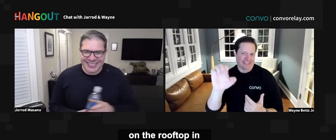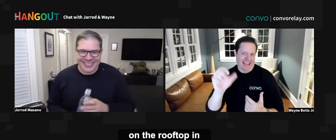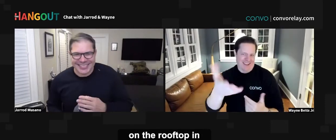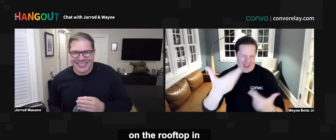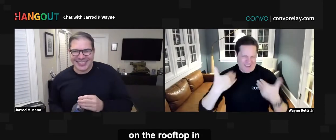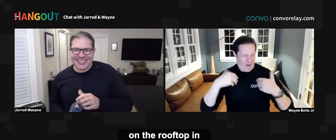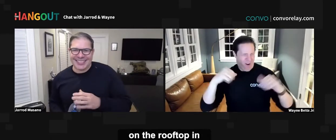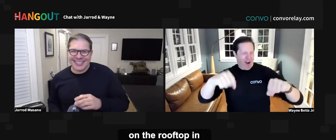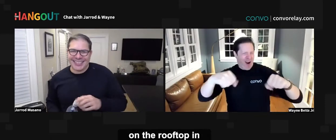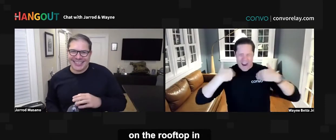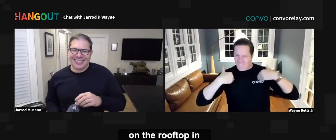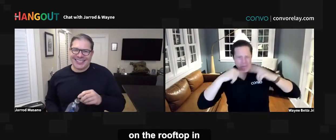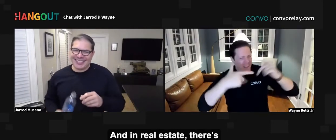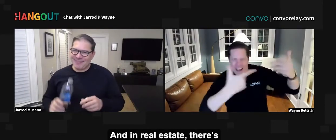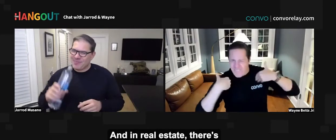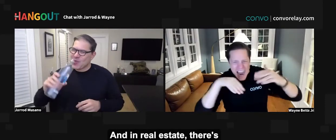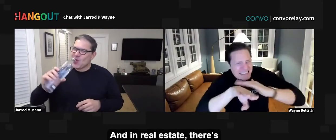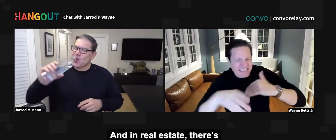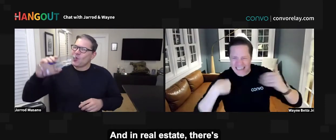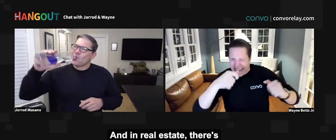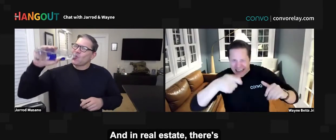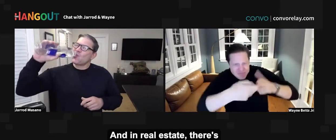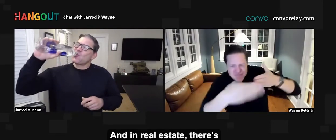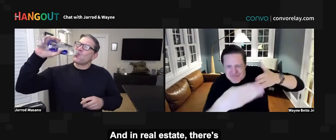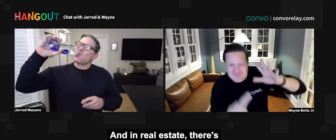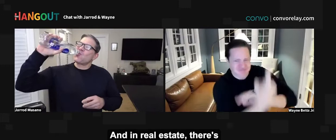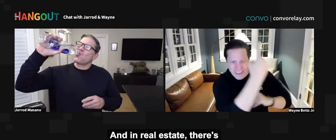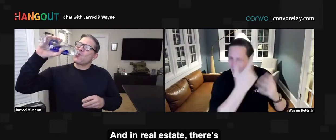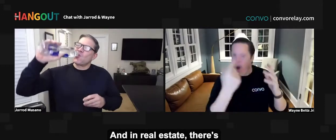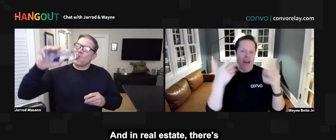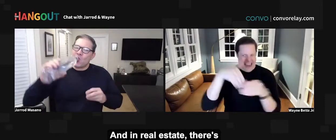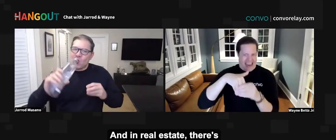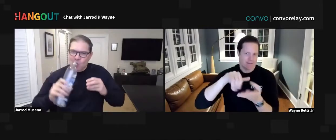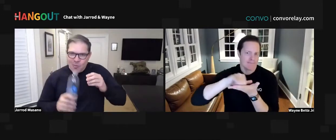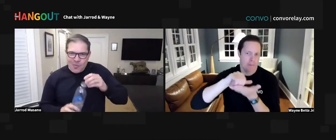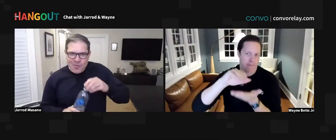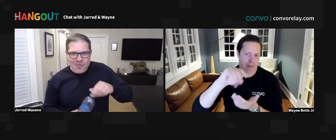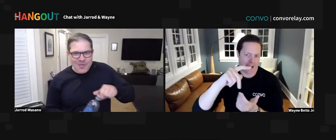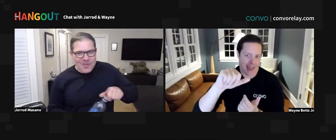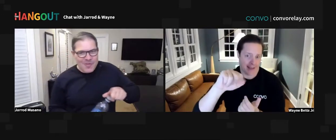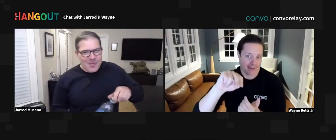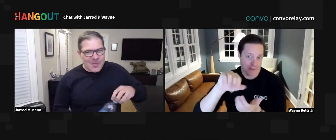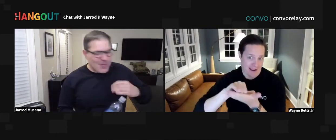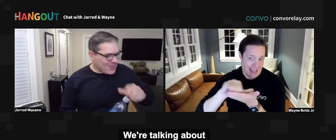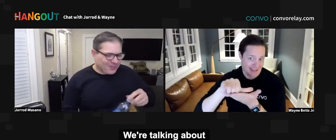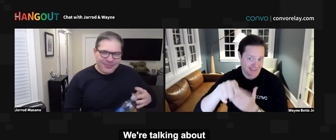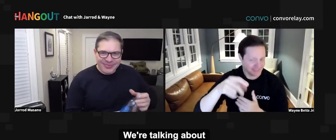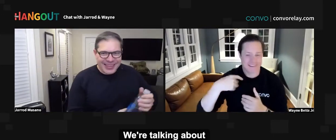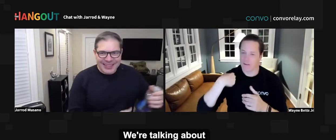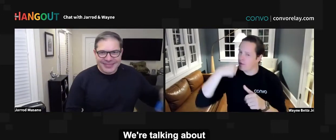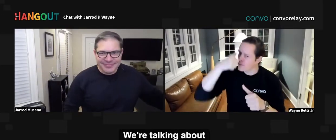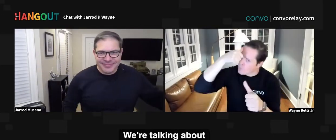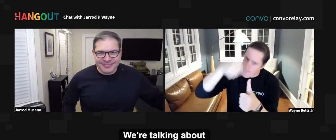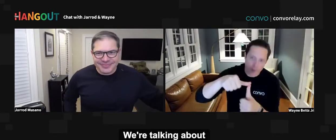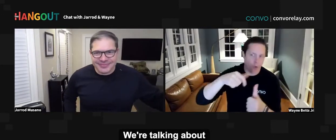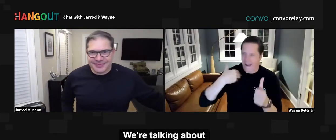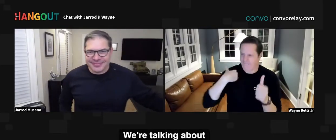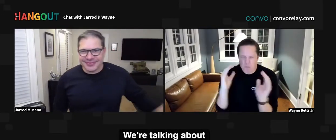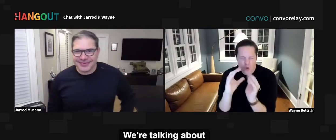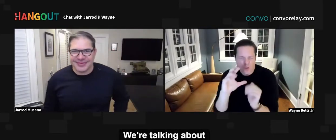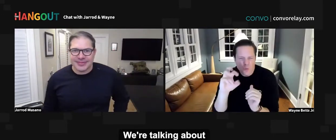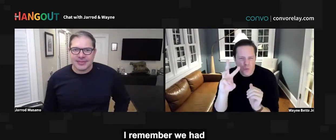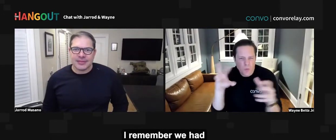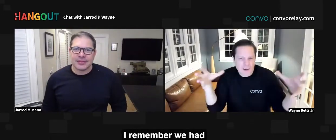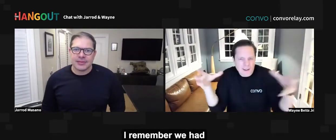rooftop in New York City, right? And in real estate, guy, there's plenty of possibilities. I knew you'd have access. We're talking about in